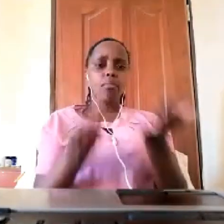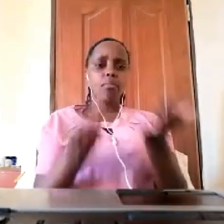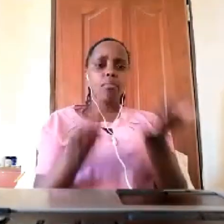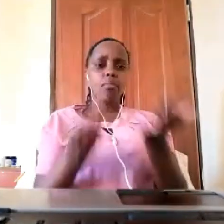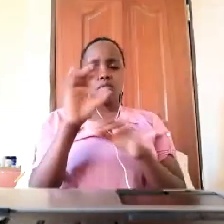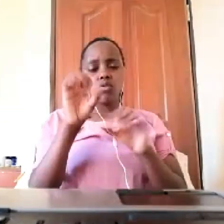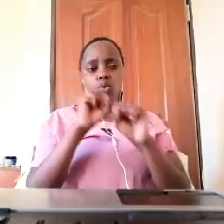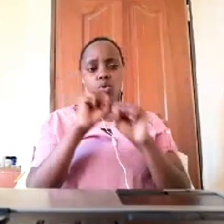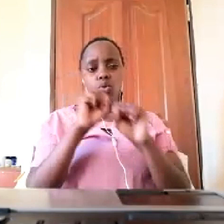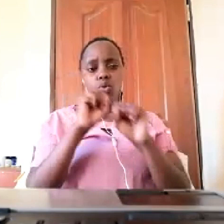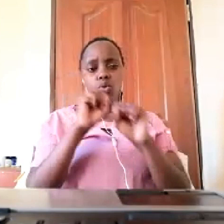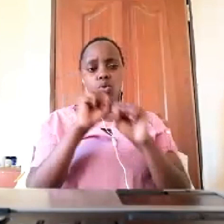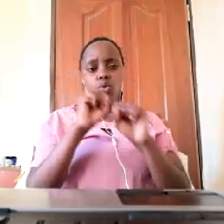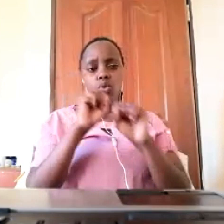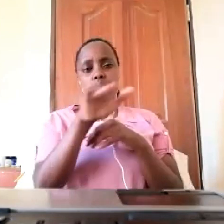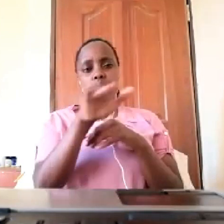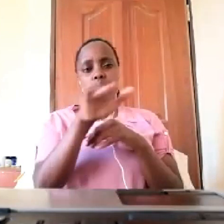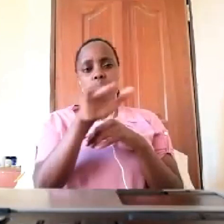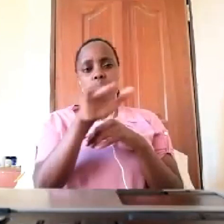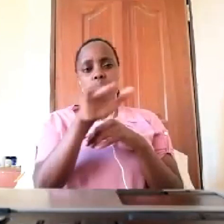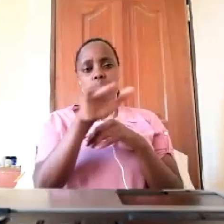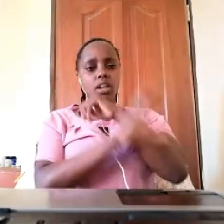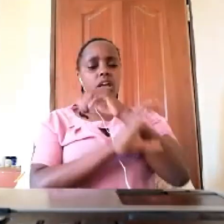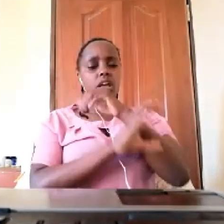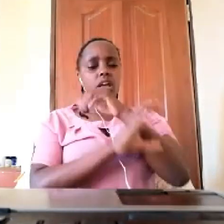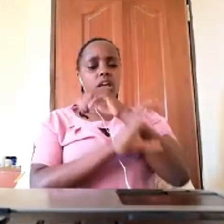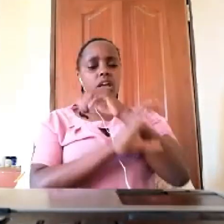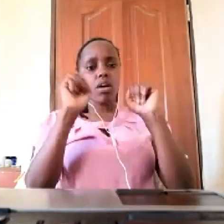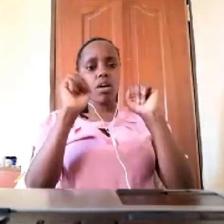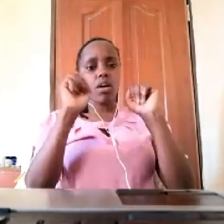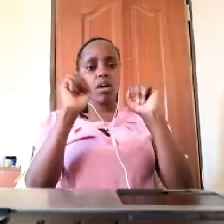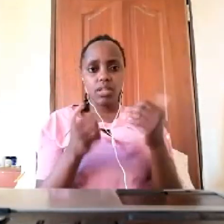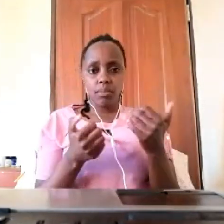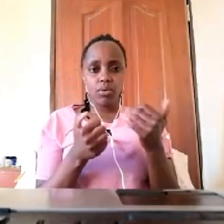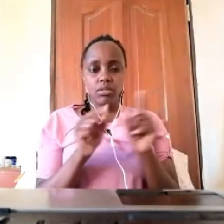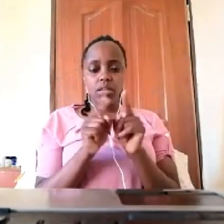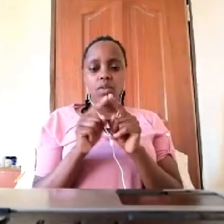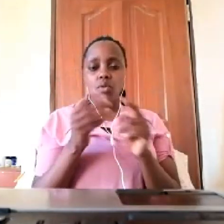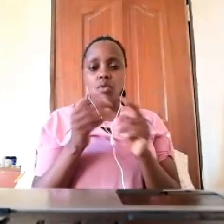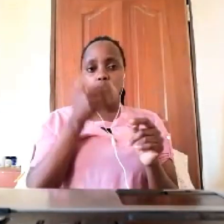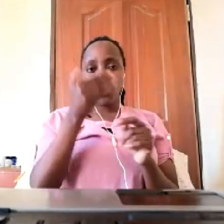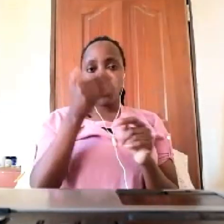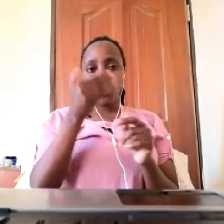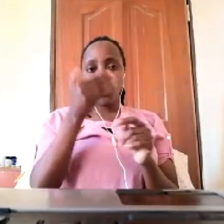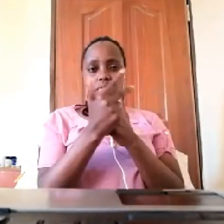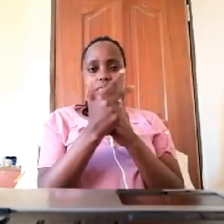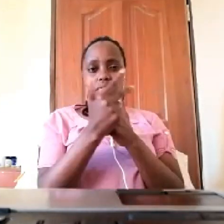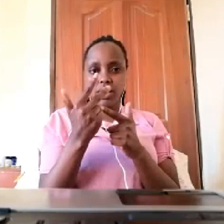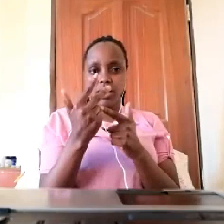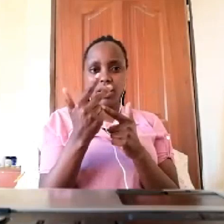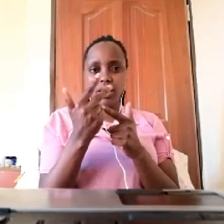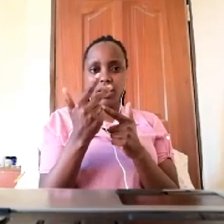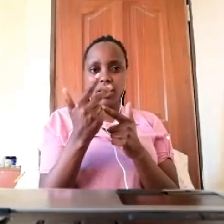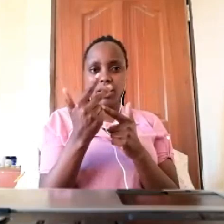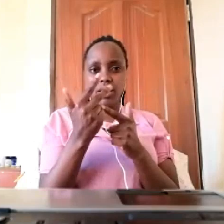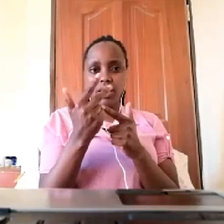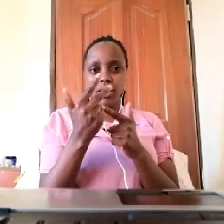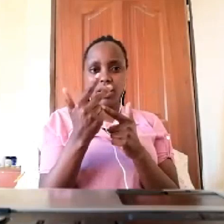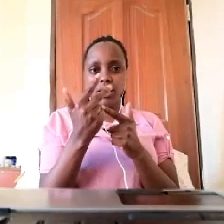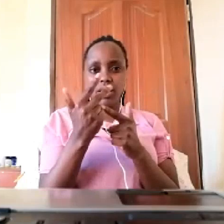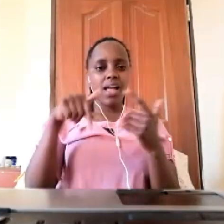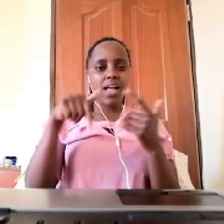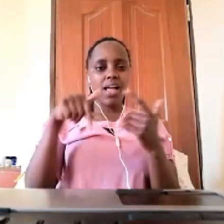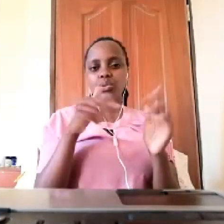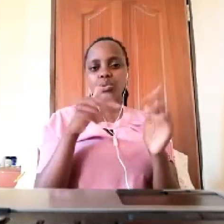space in various countries. So if you would pleasure us with the response with the 3 of those, and then, yes, we'll be off your case for